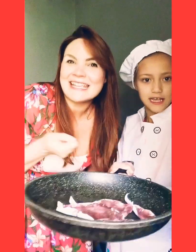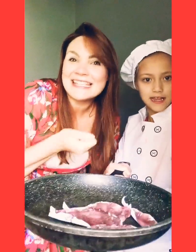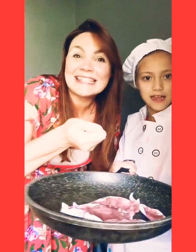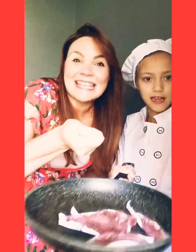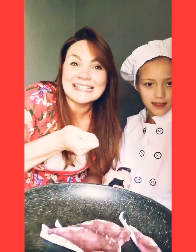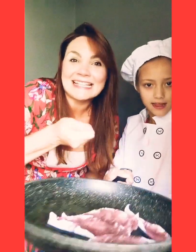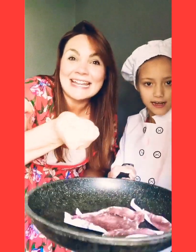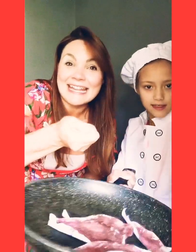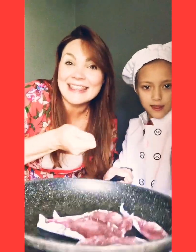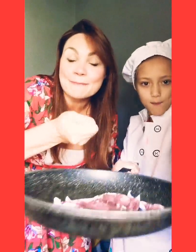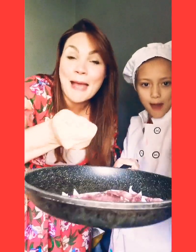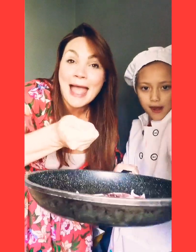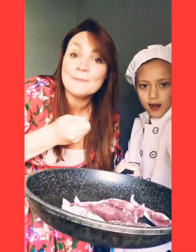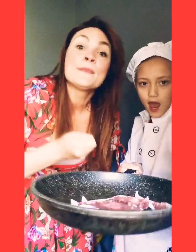4 fat sausages sizzling in the pan.